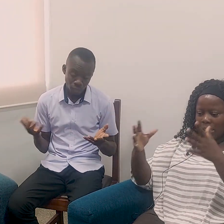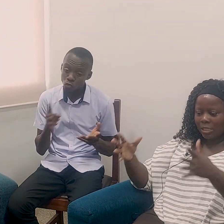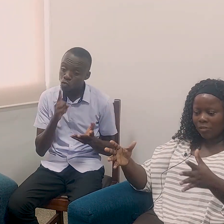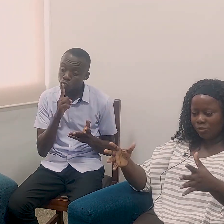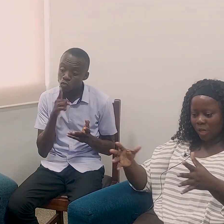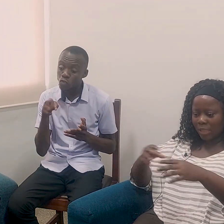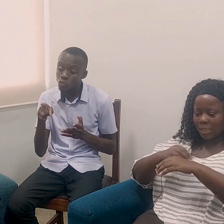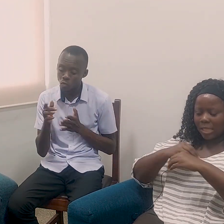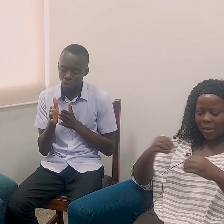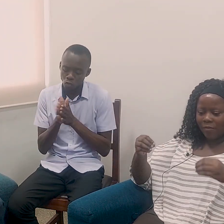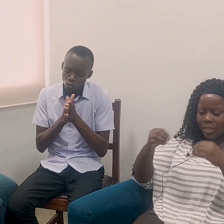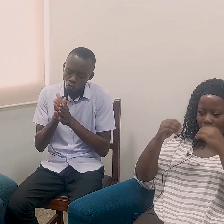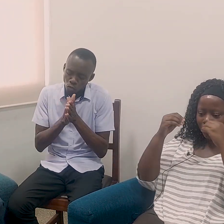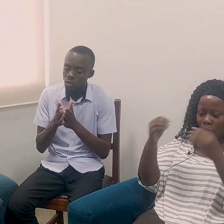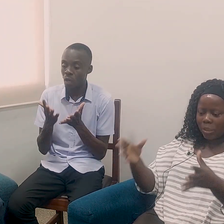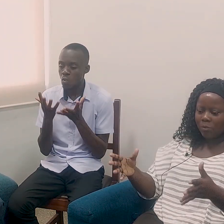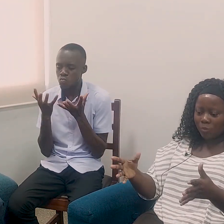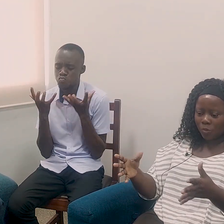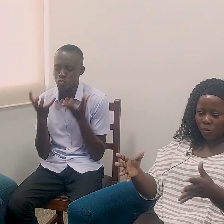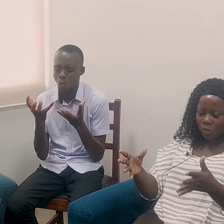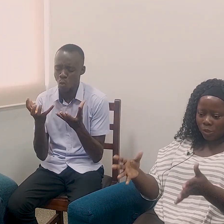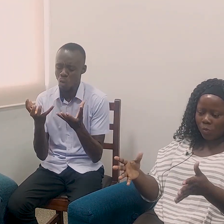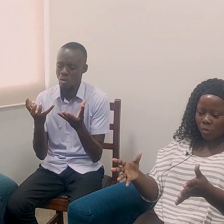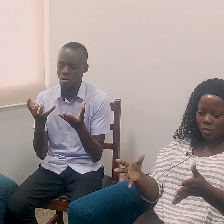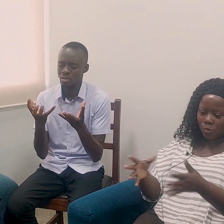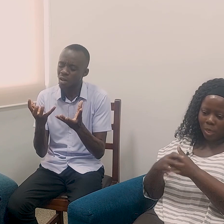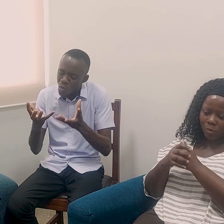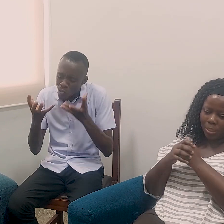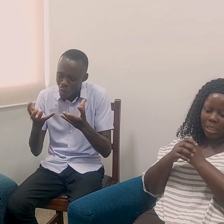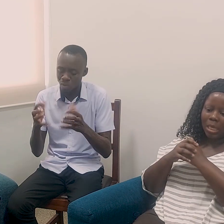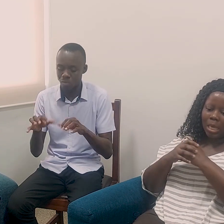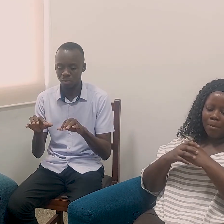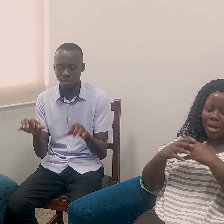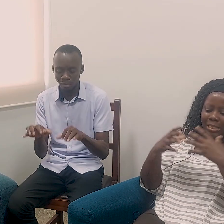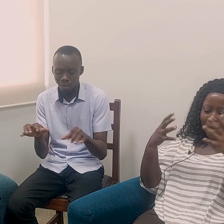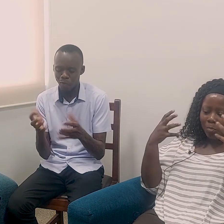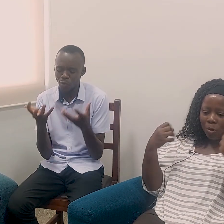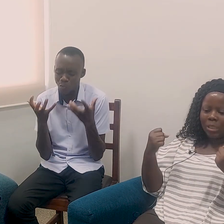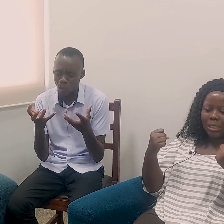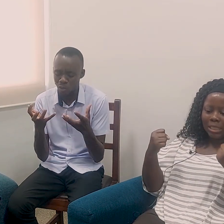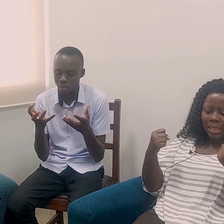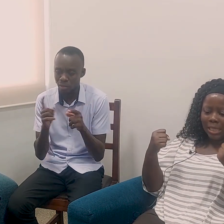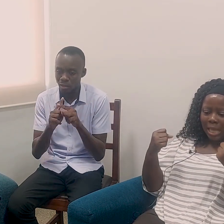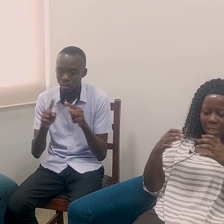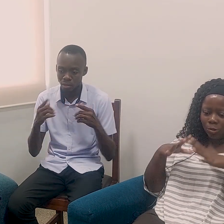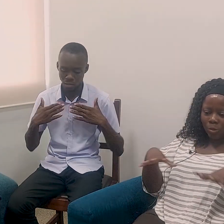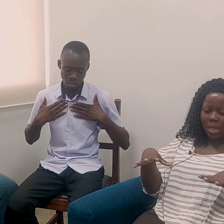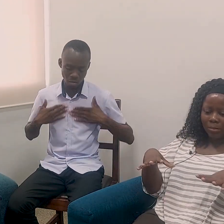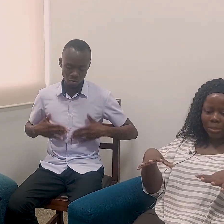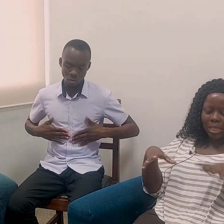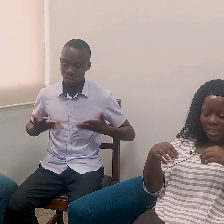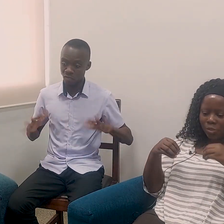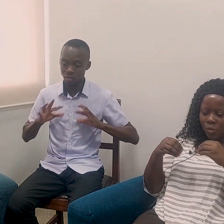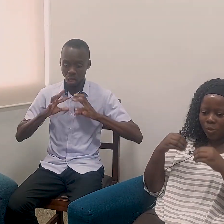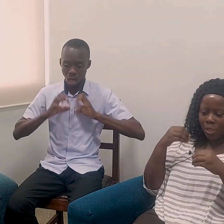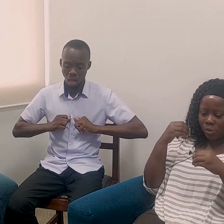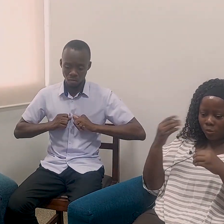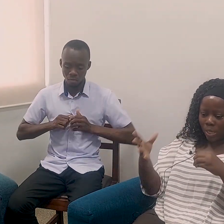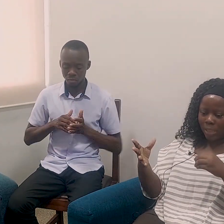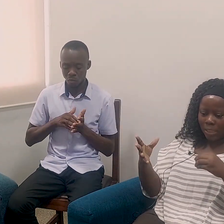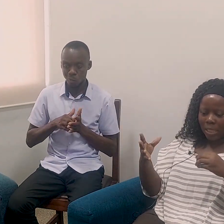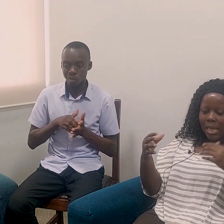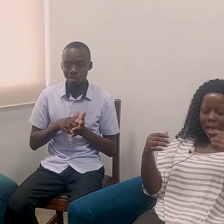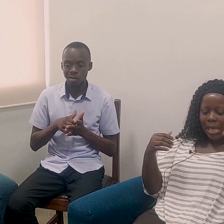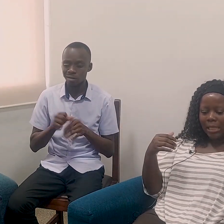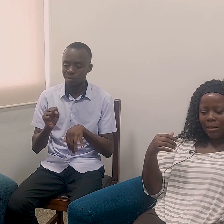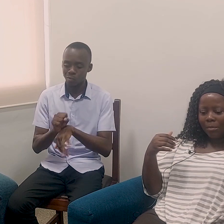passion, interest, everything possible you still want to work with, but the body has collapsed and is not willing to